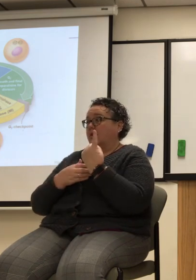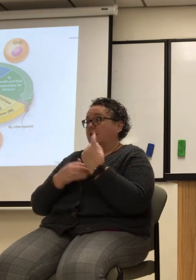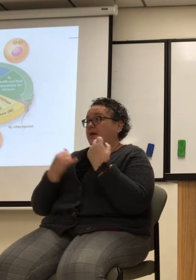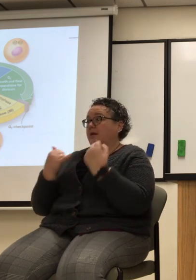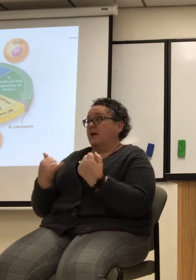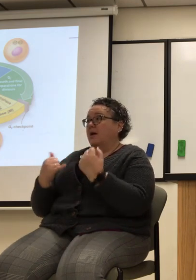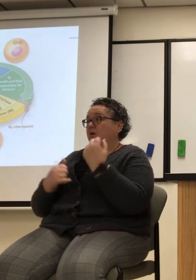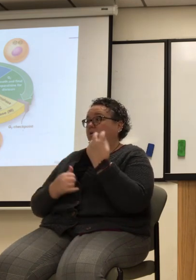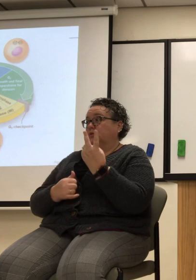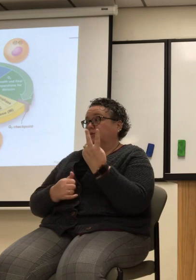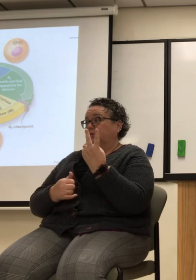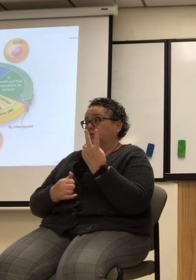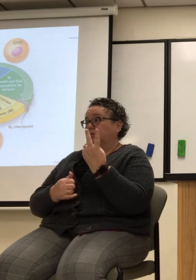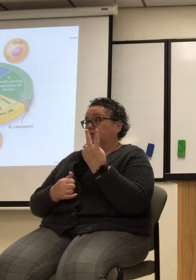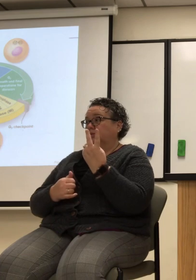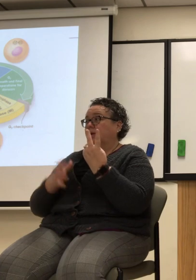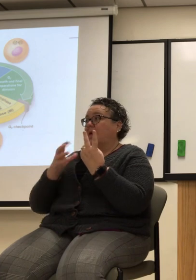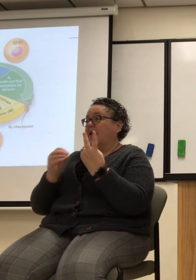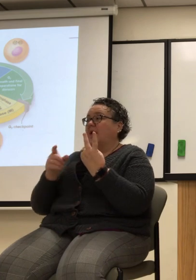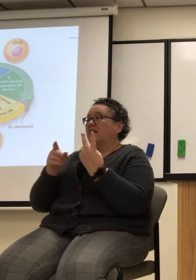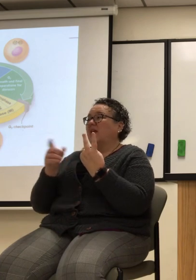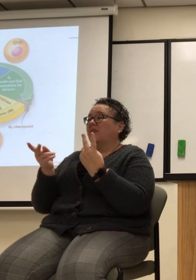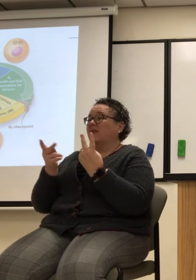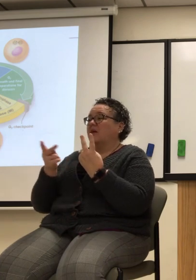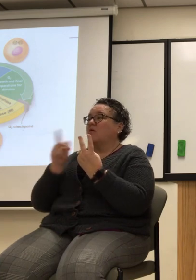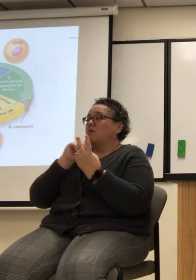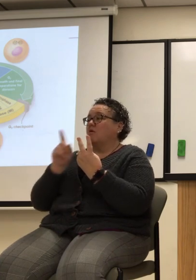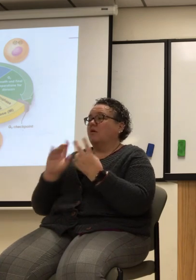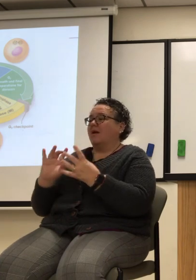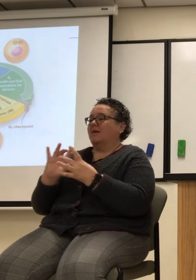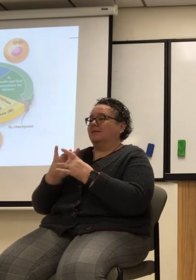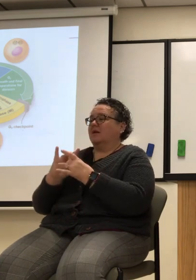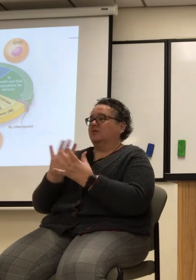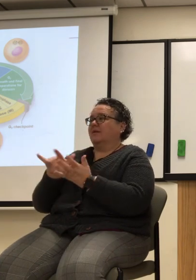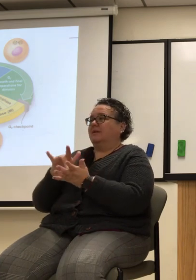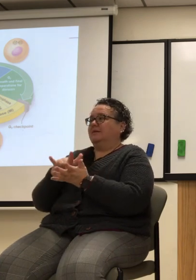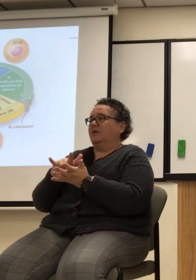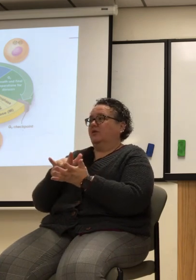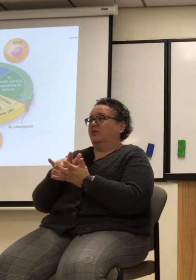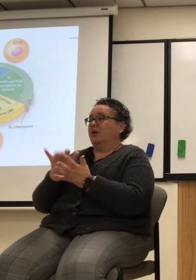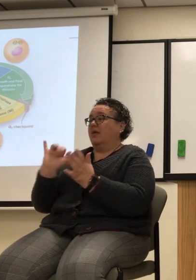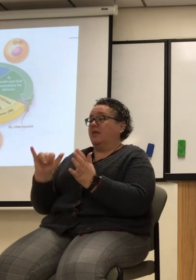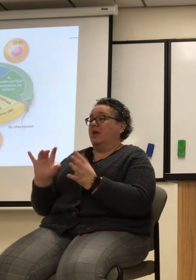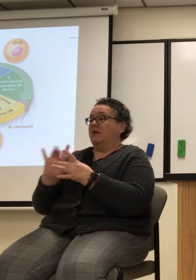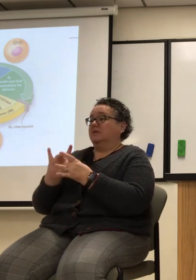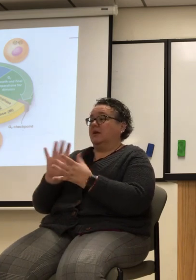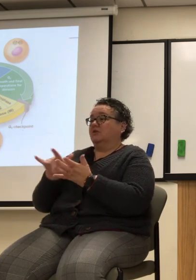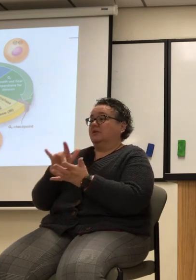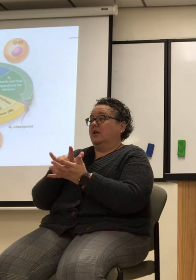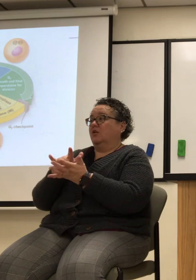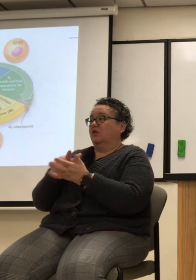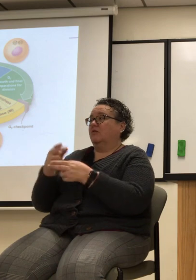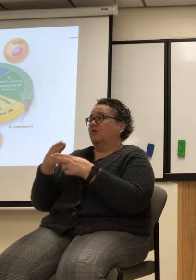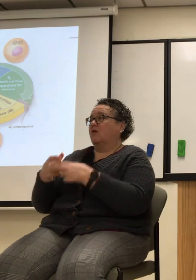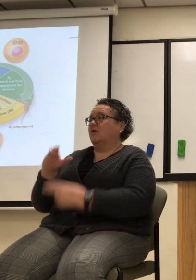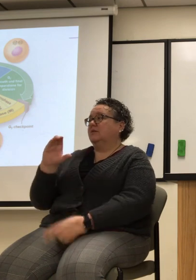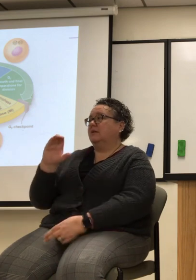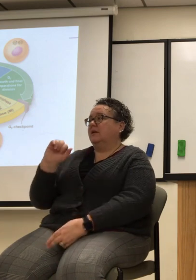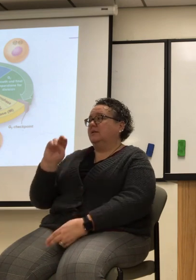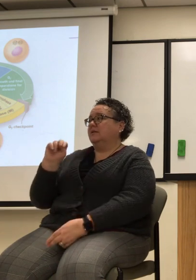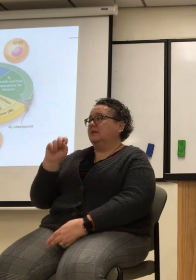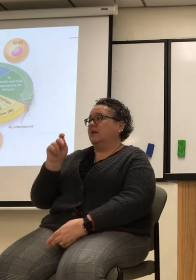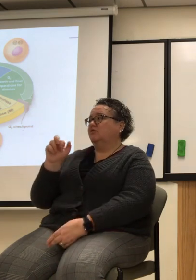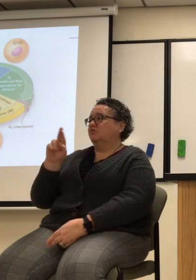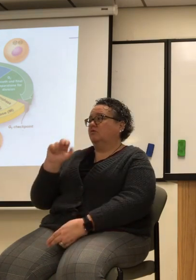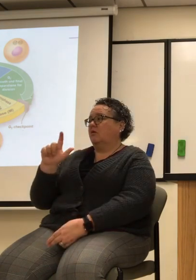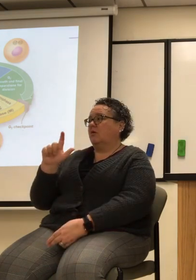now there's two, and they're attached at the center. This structure is called the central